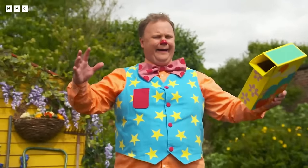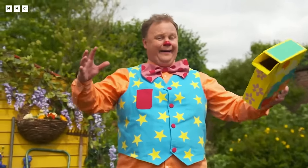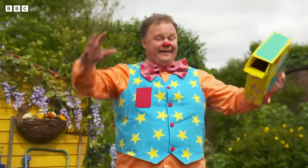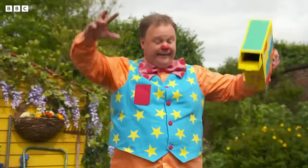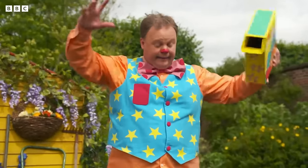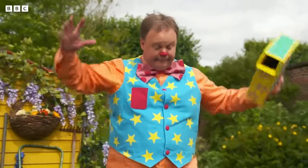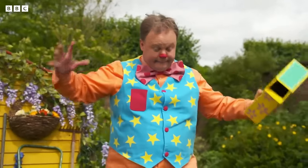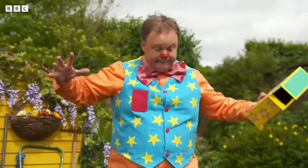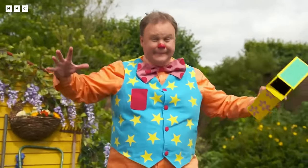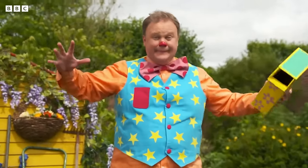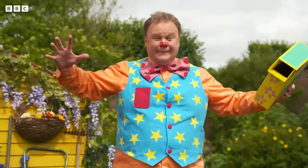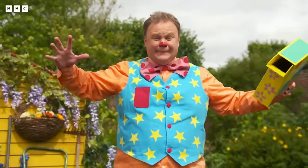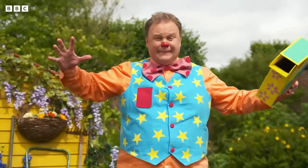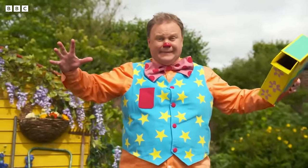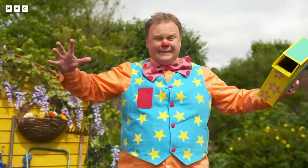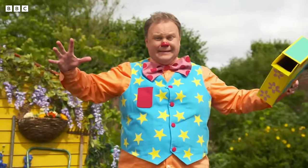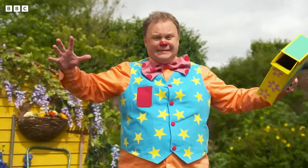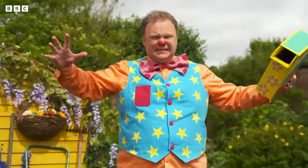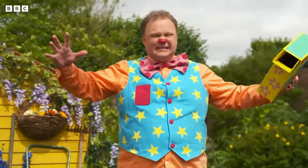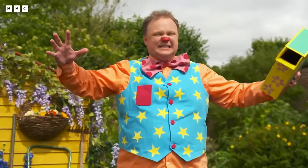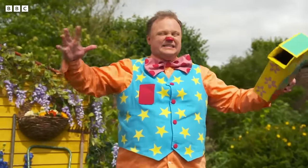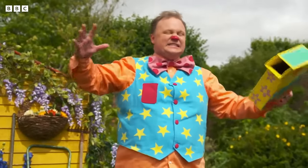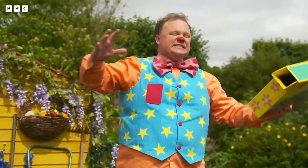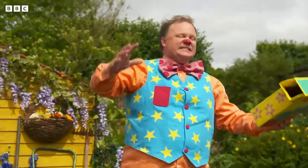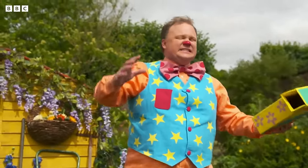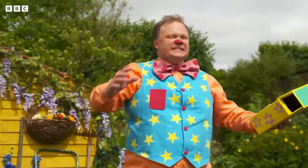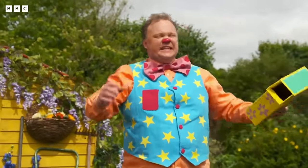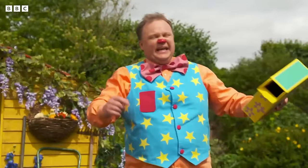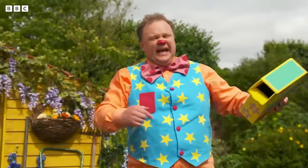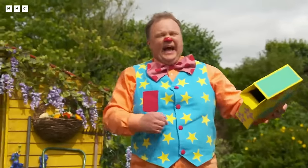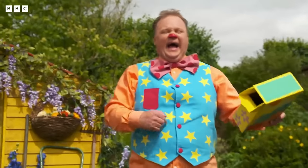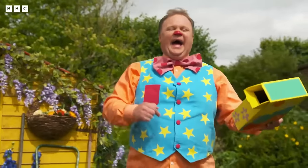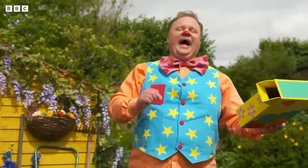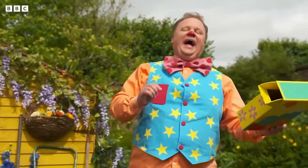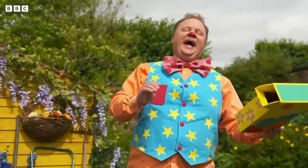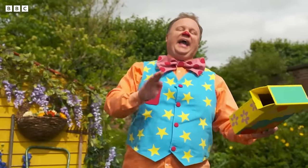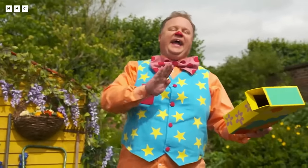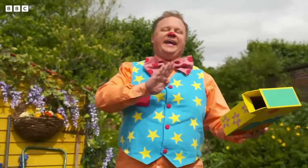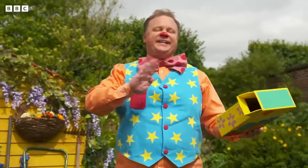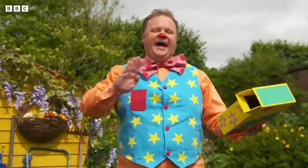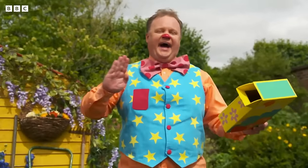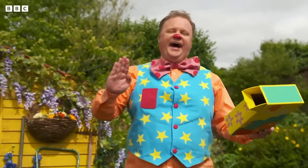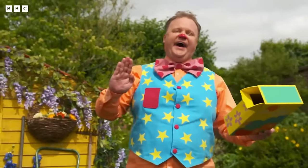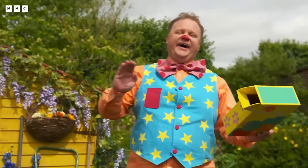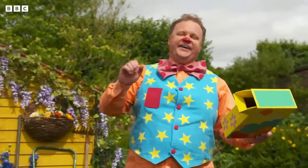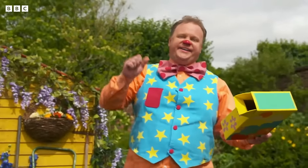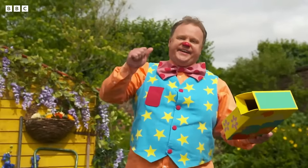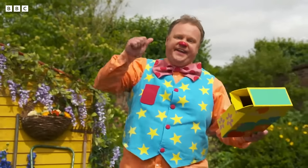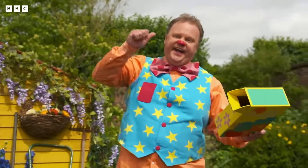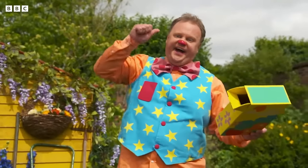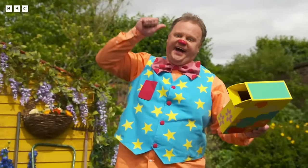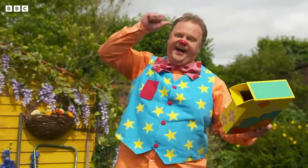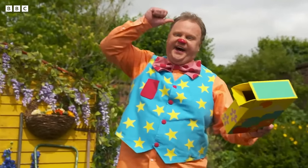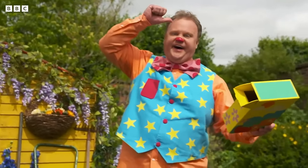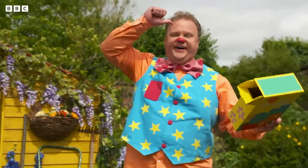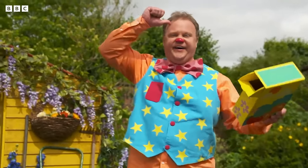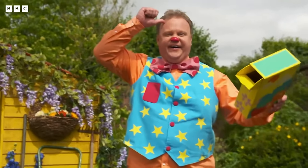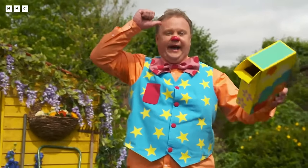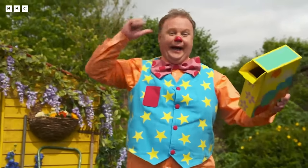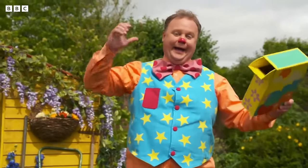Grandad! Whoa, what's happening, Mr. Tumble? I don't know!